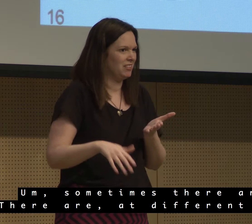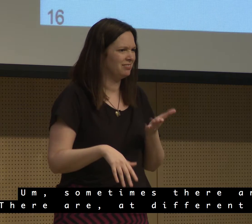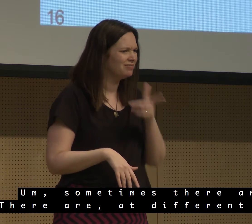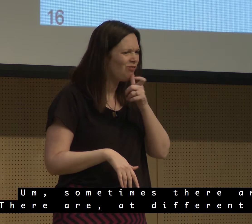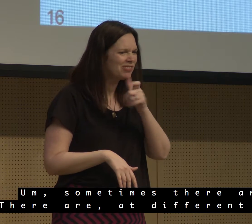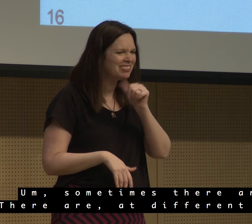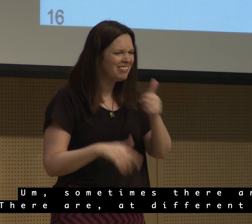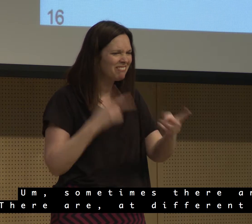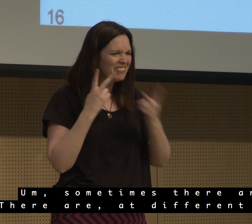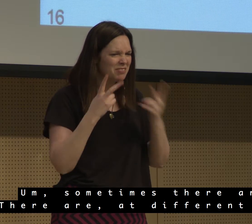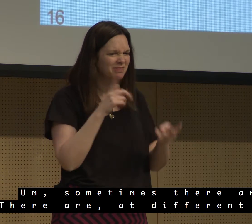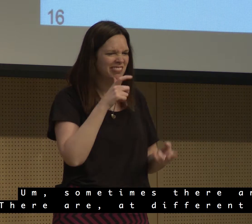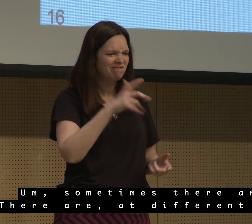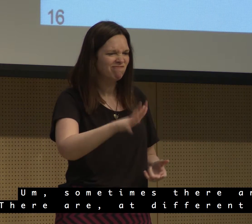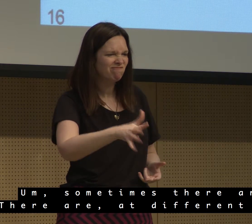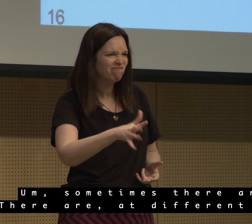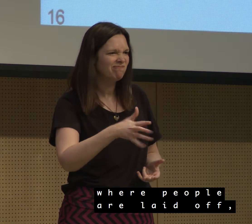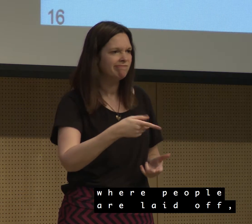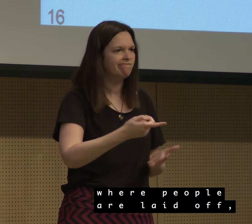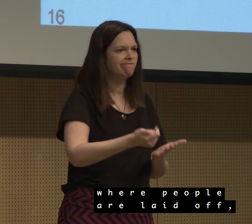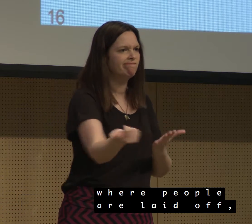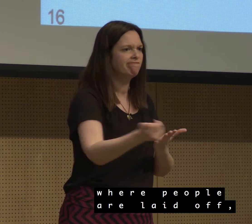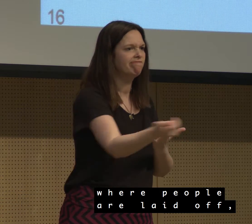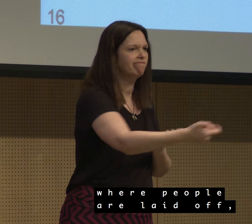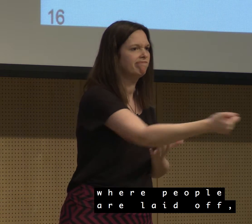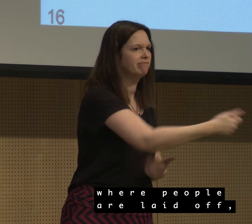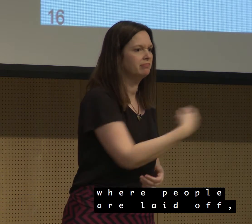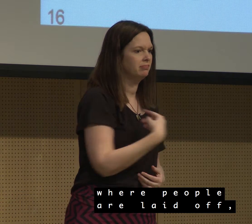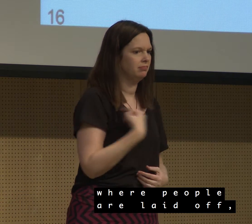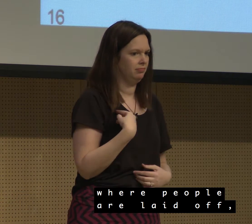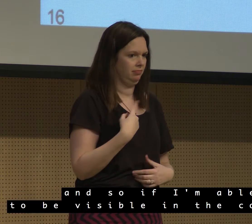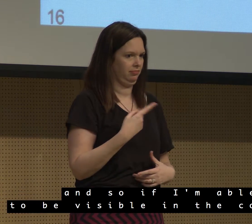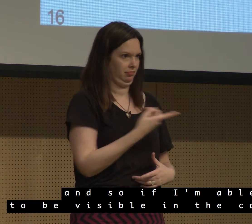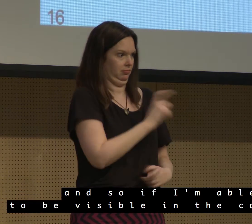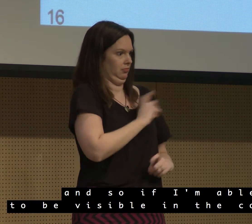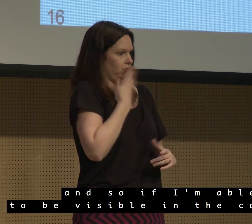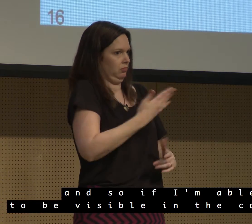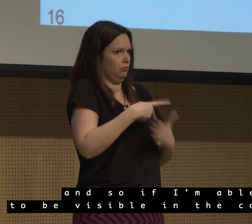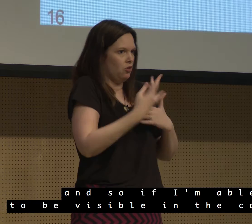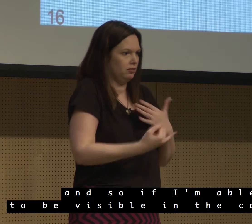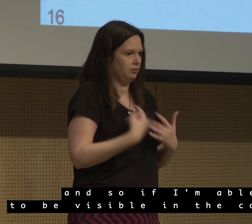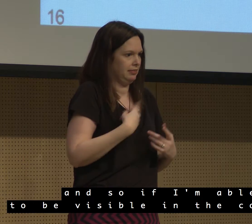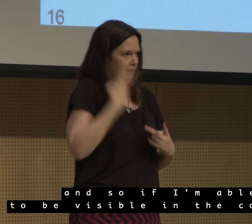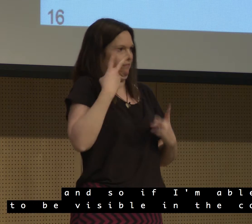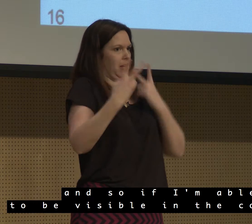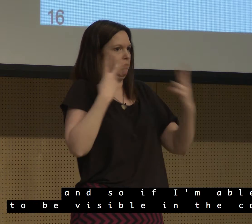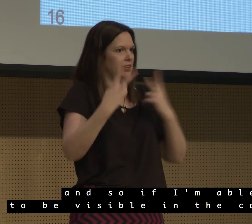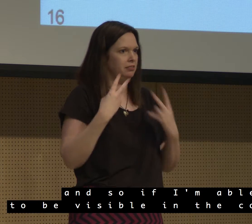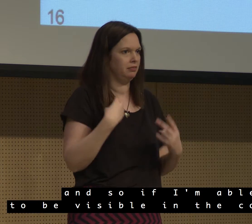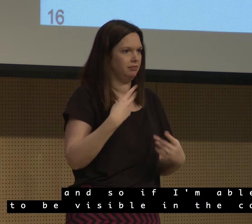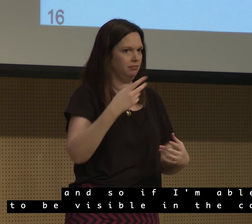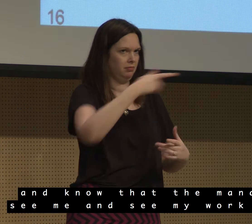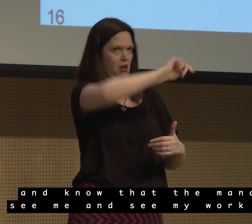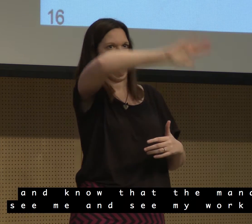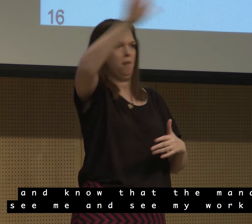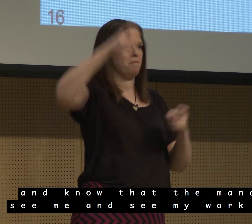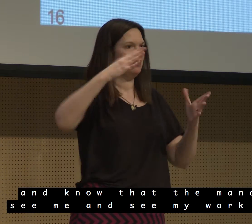there are at different times where people are laid off. And so if I'm able to be visible in the company and know